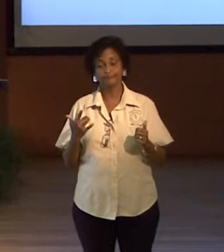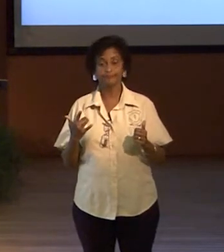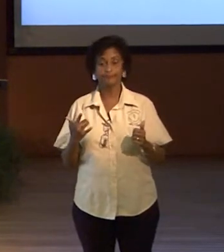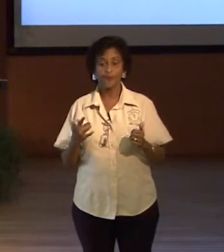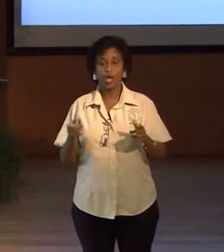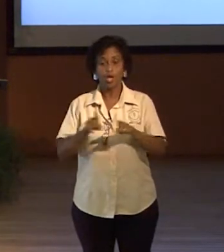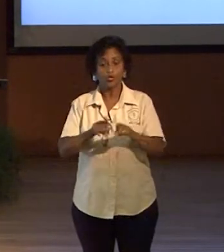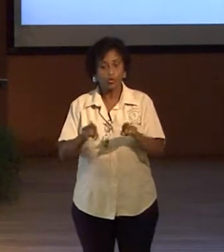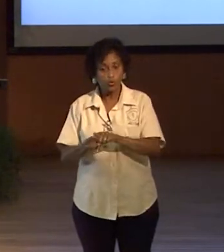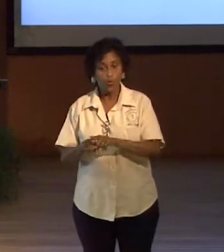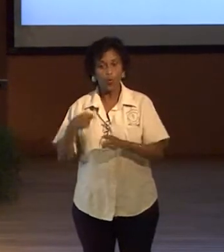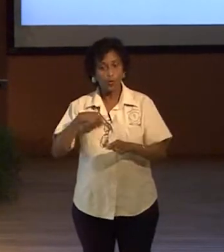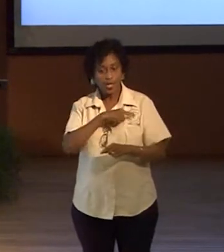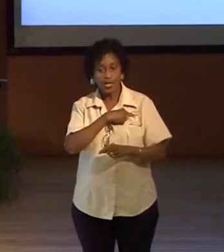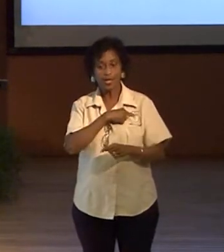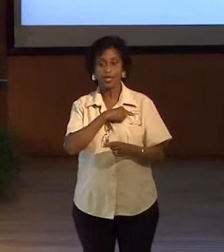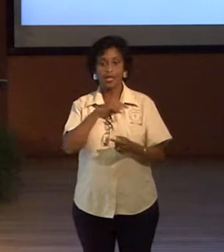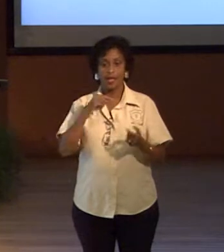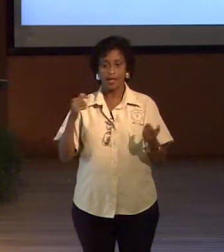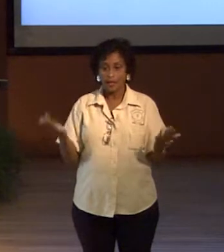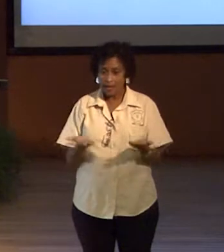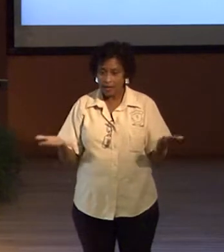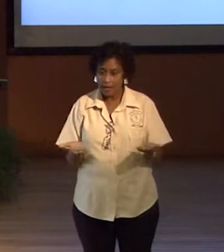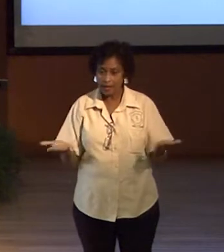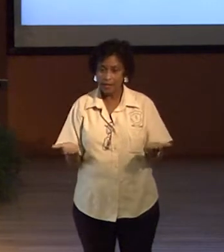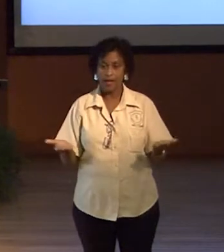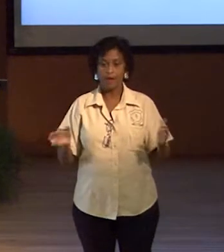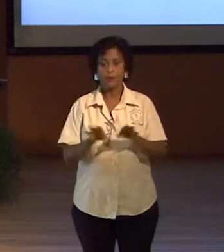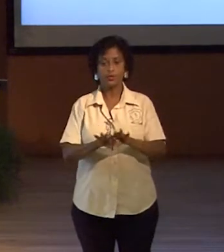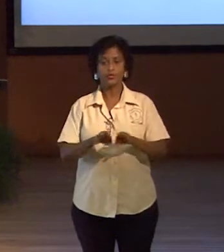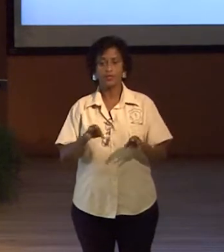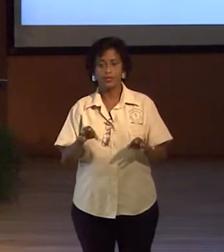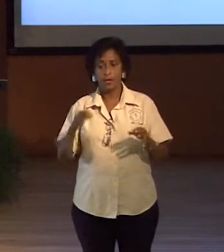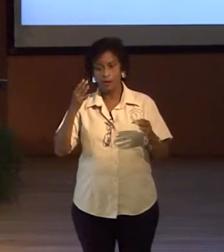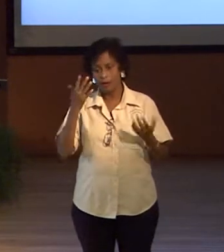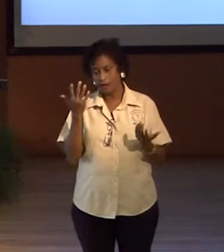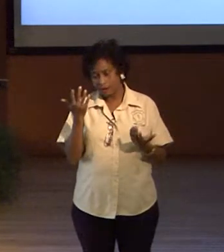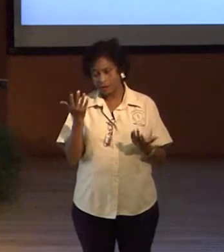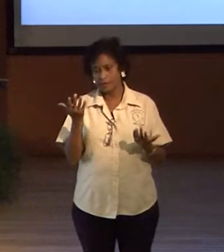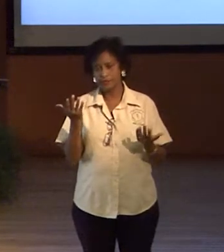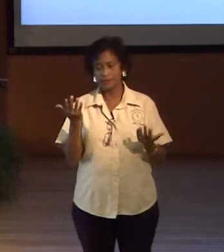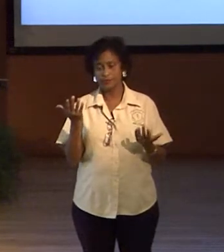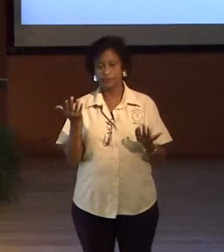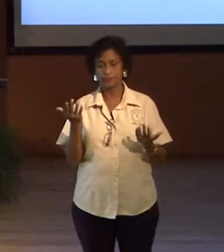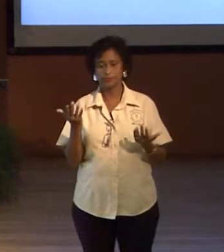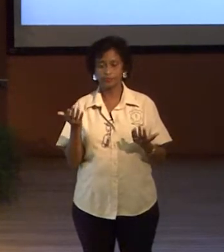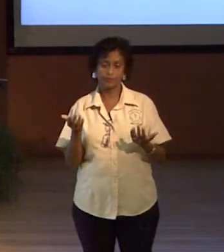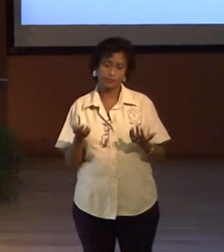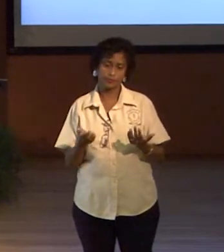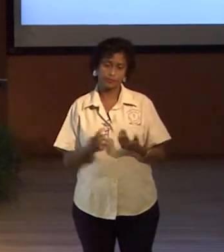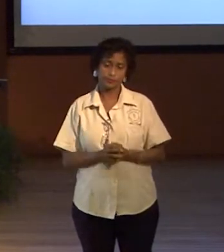for us in the context of understanding the